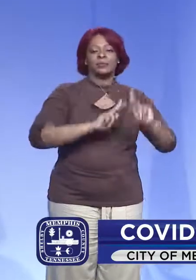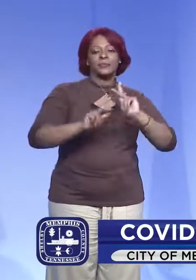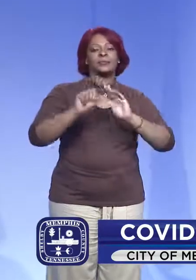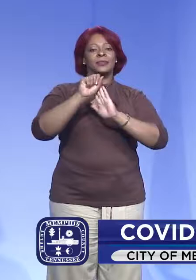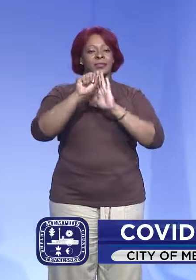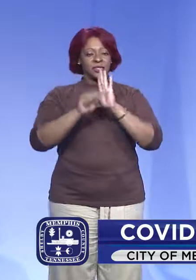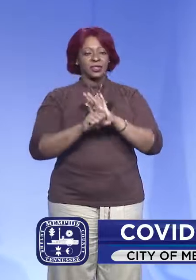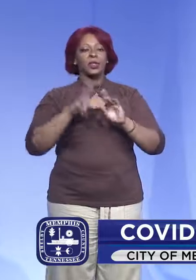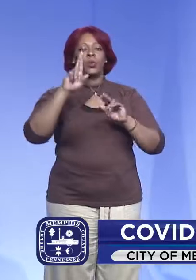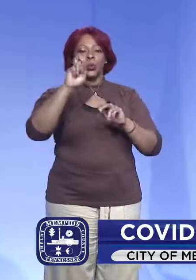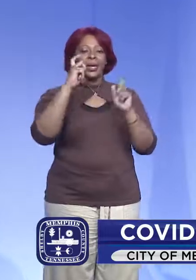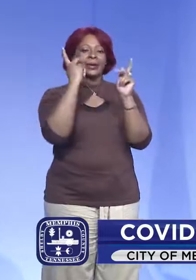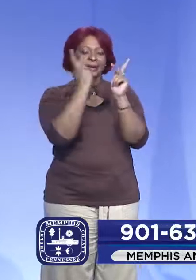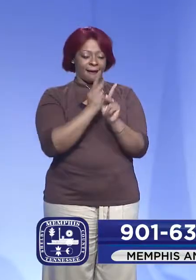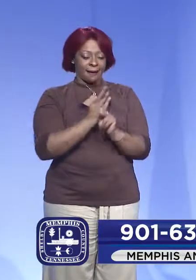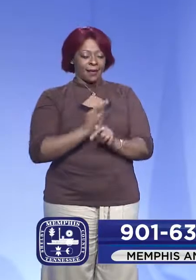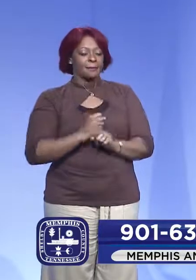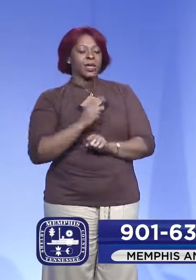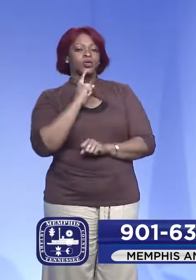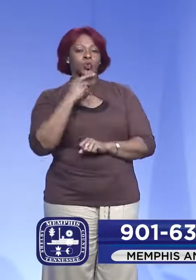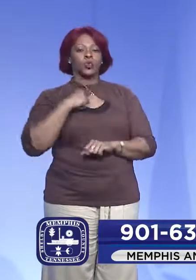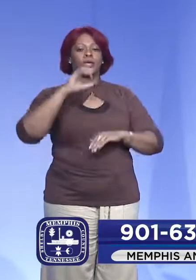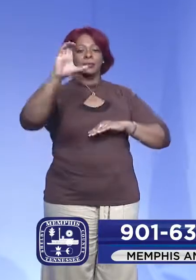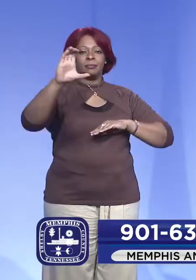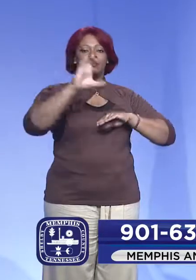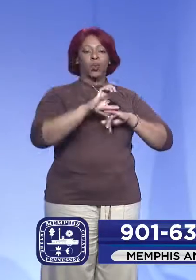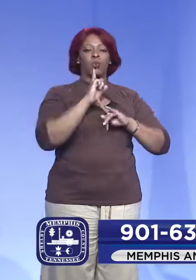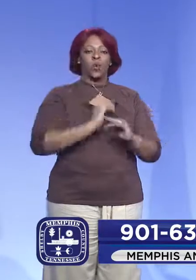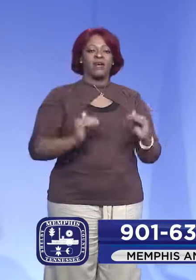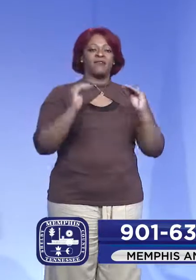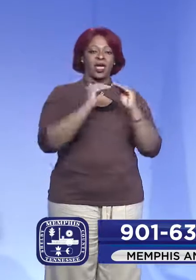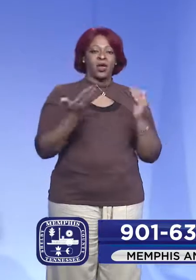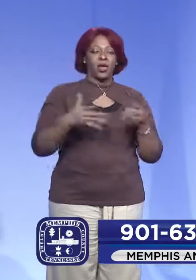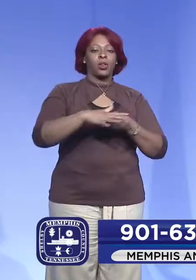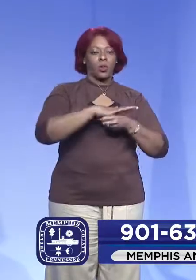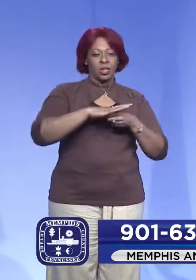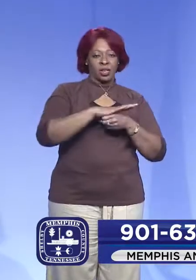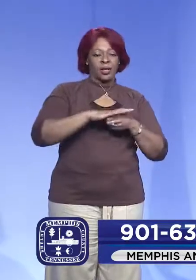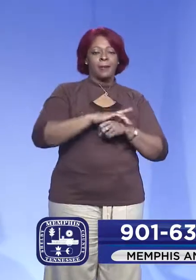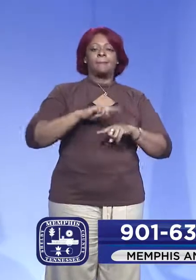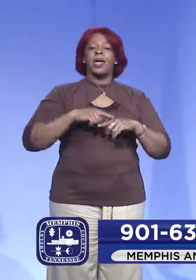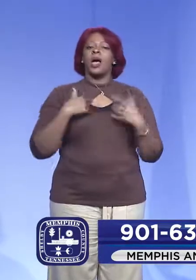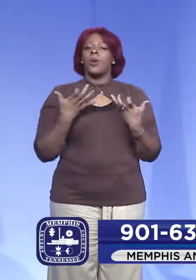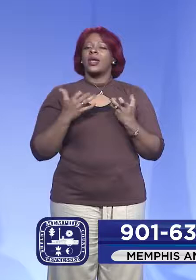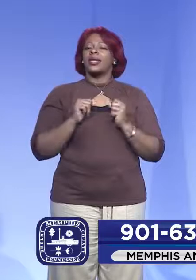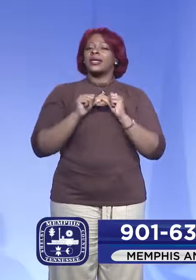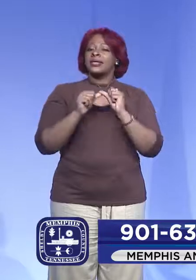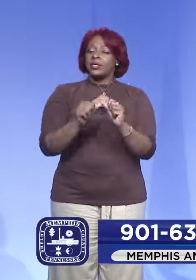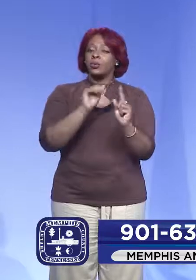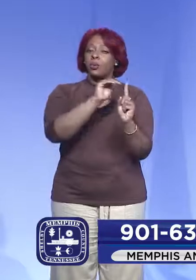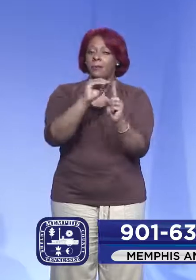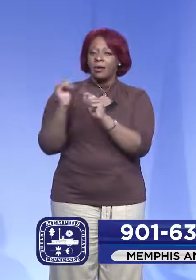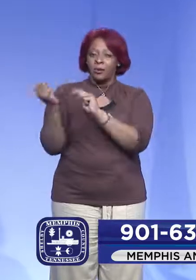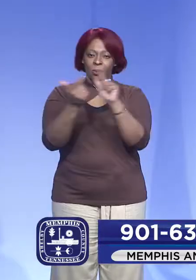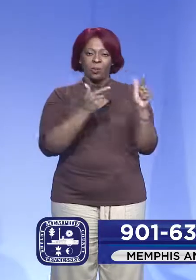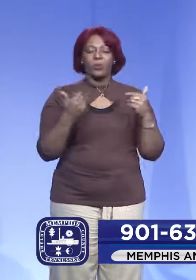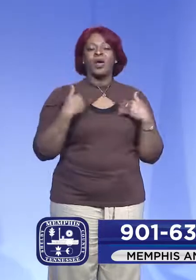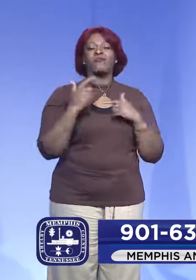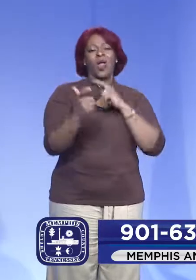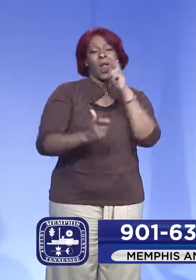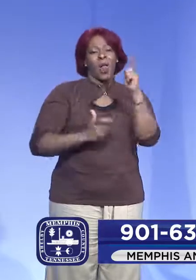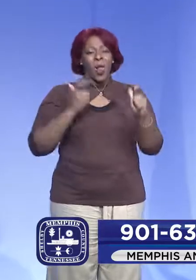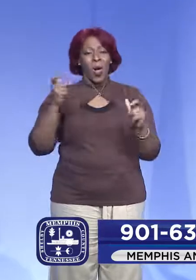is recalculating things to make sure that we get our fair share locally. But I will continue to remind everyone, we have the